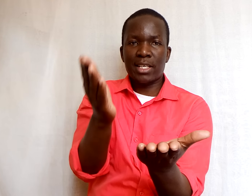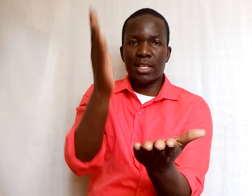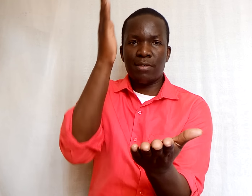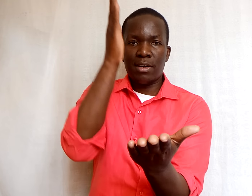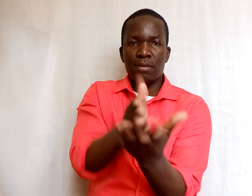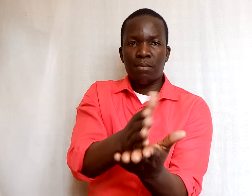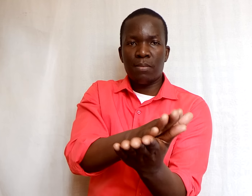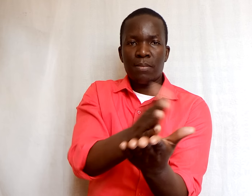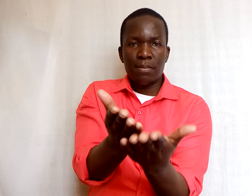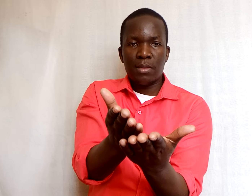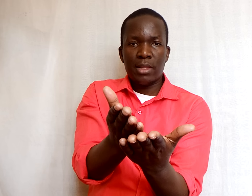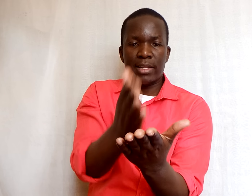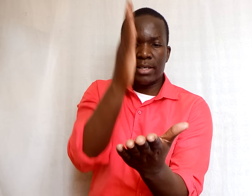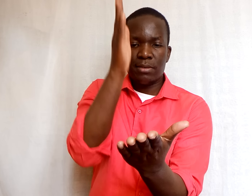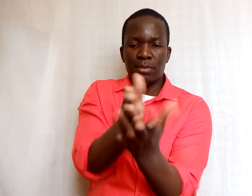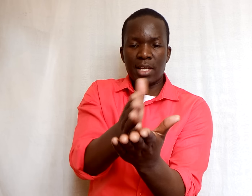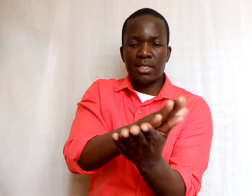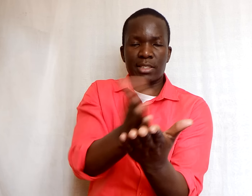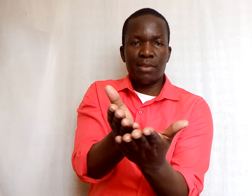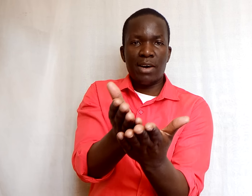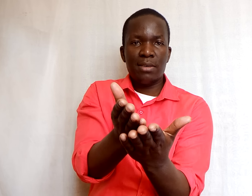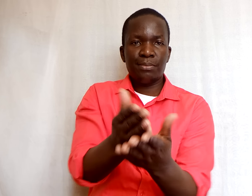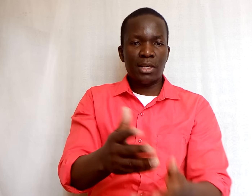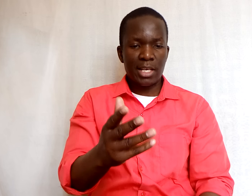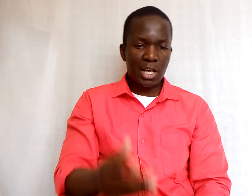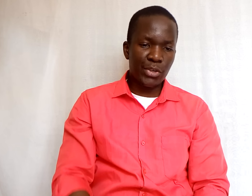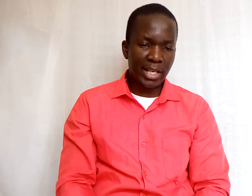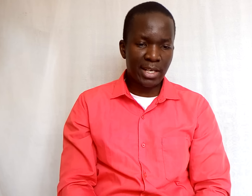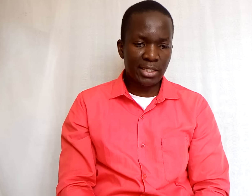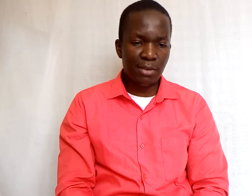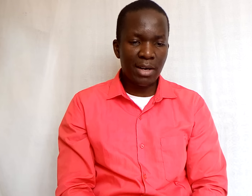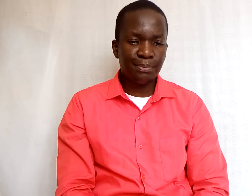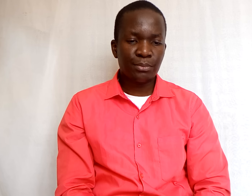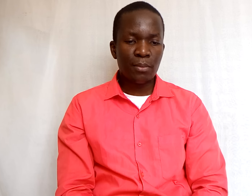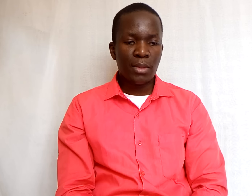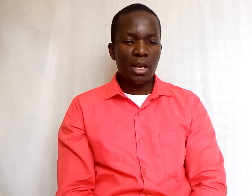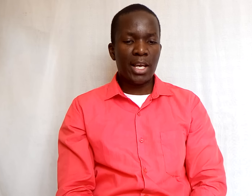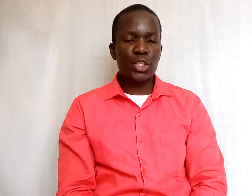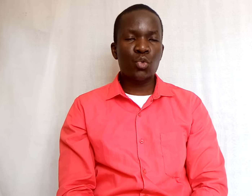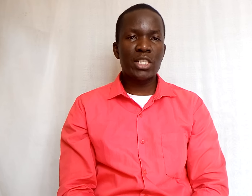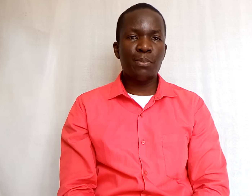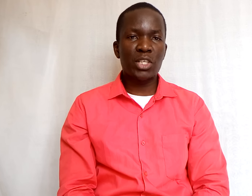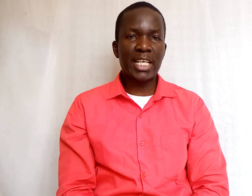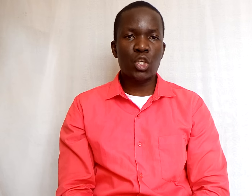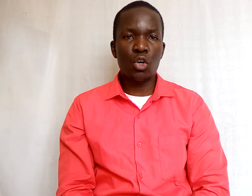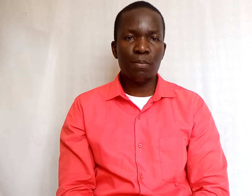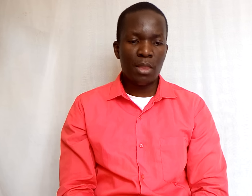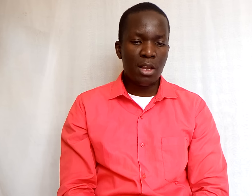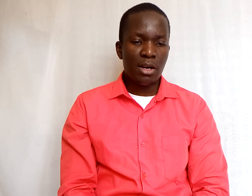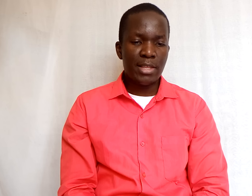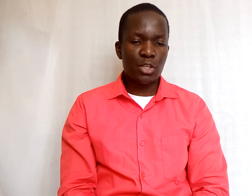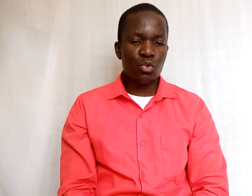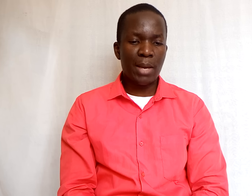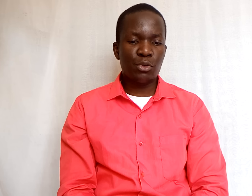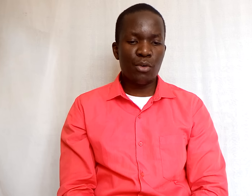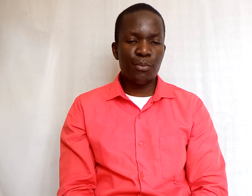cassava, like that. That's cassava. That's how we sign cassava. Sweet potato. There are 2 types of